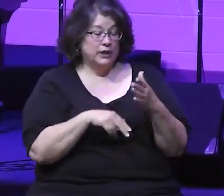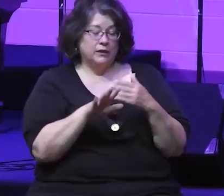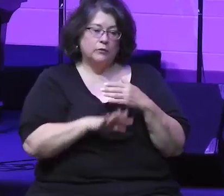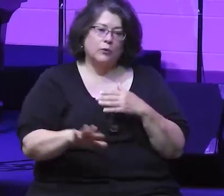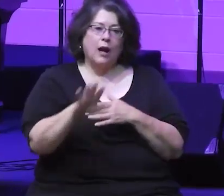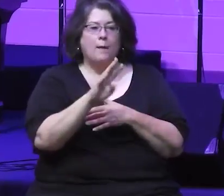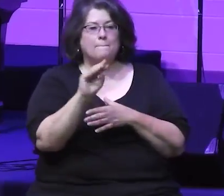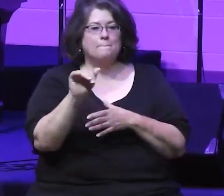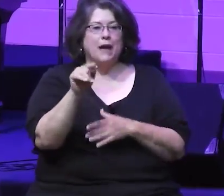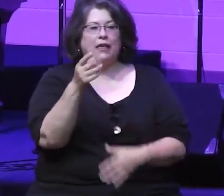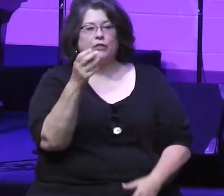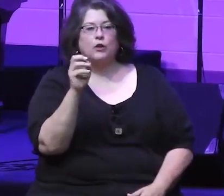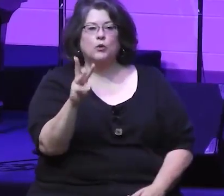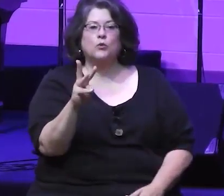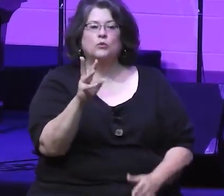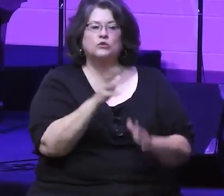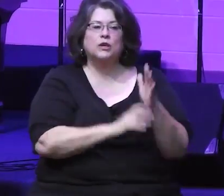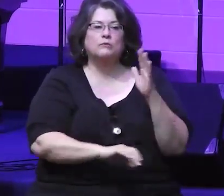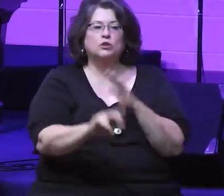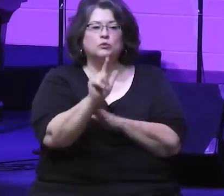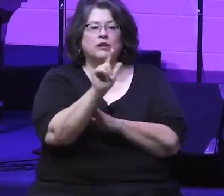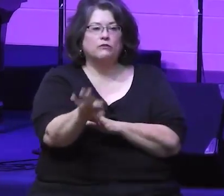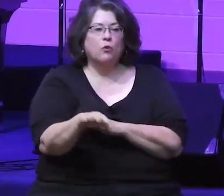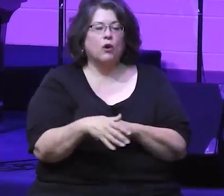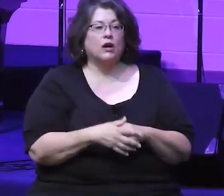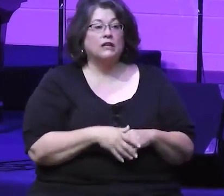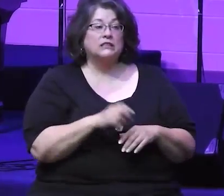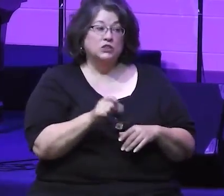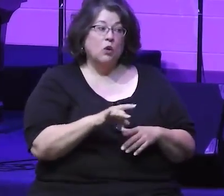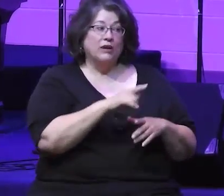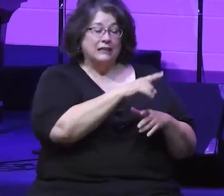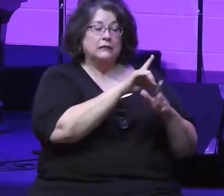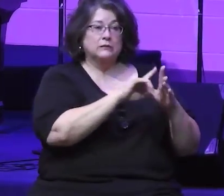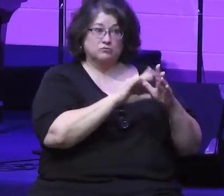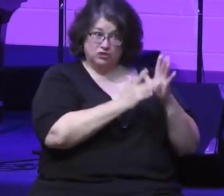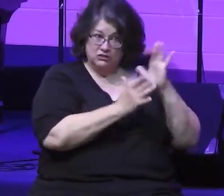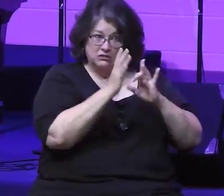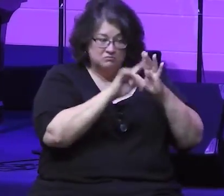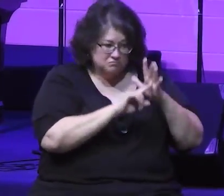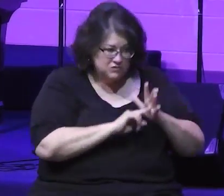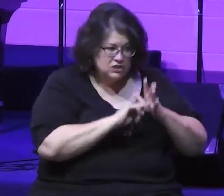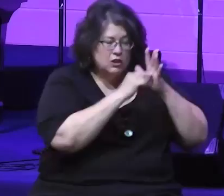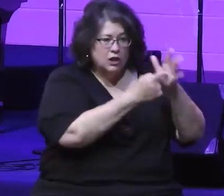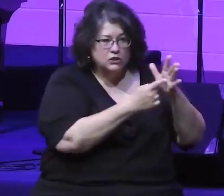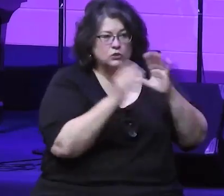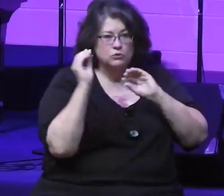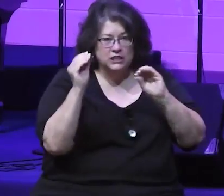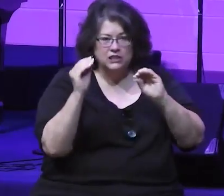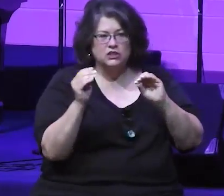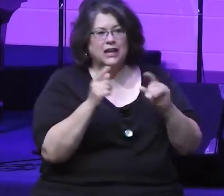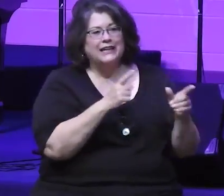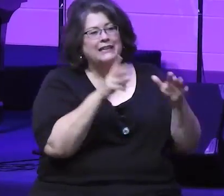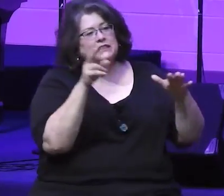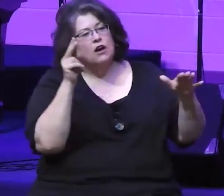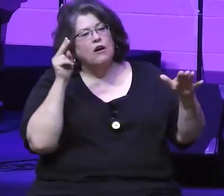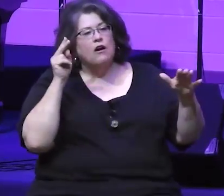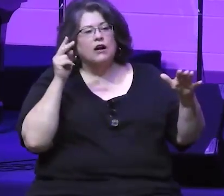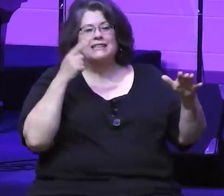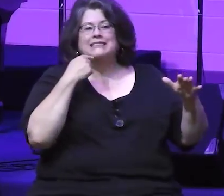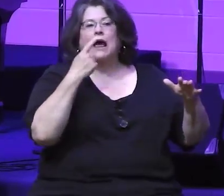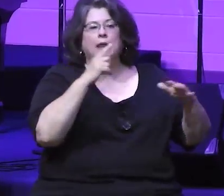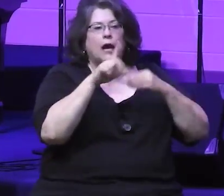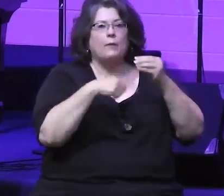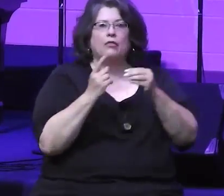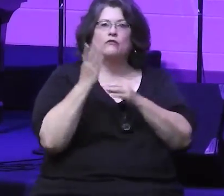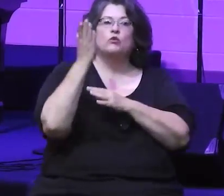this is where Jesus' last teaching before his arrest begins. And he's foretelling something of the future when he